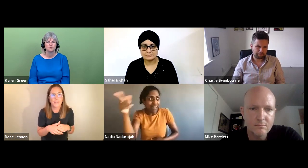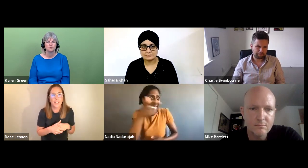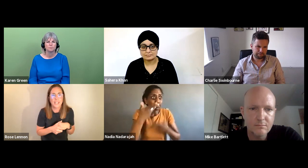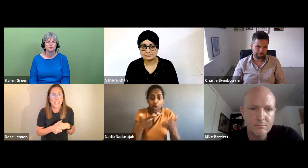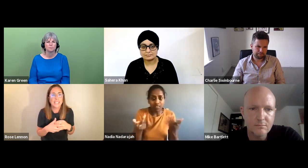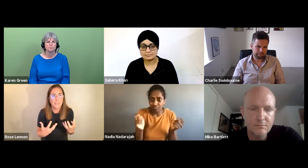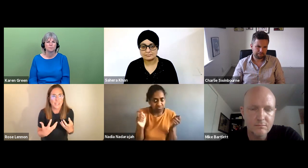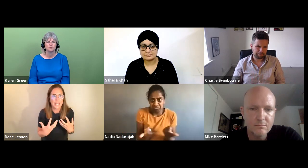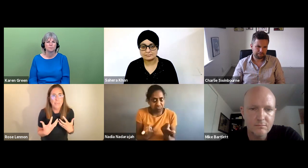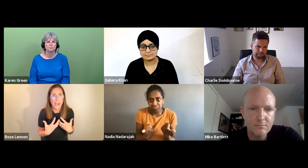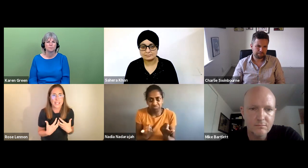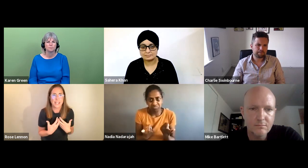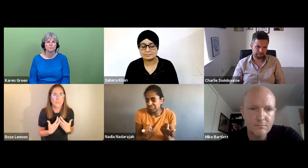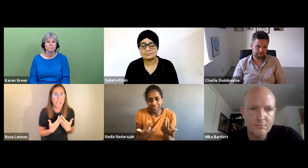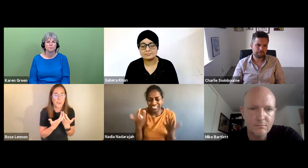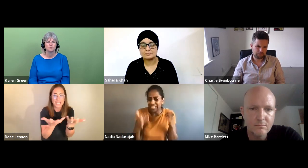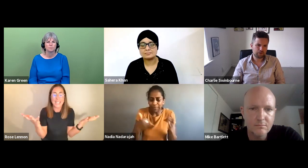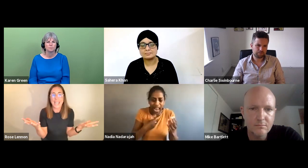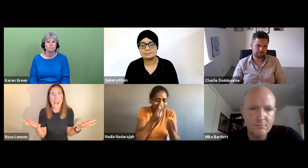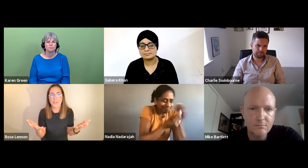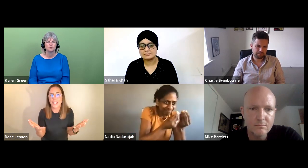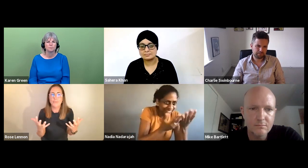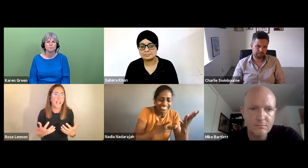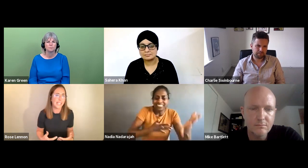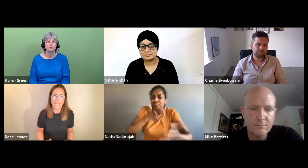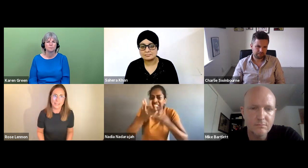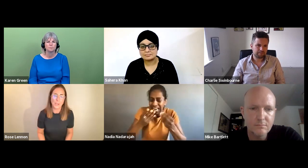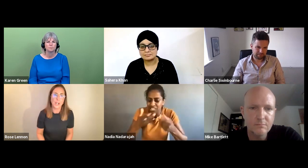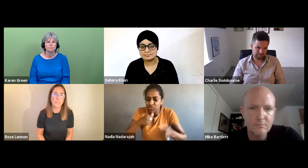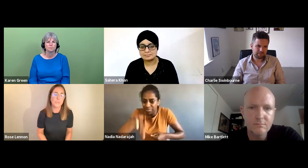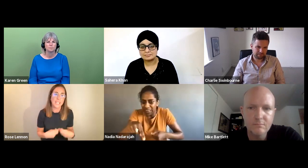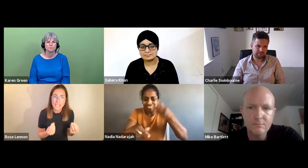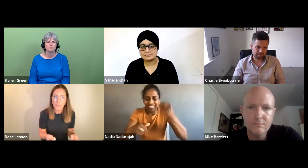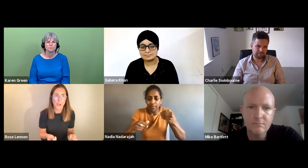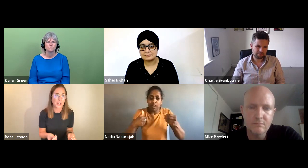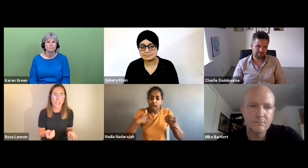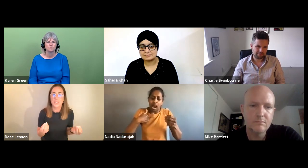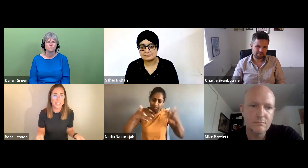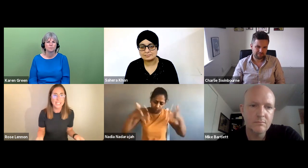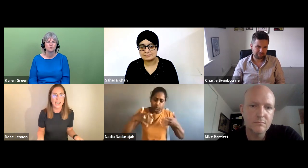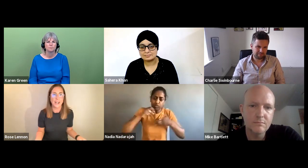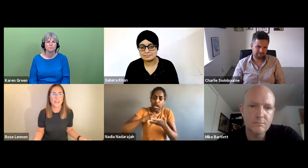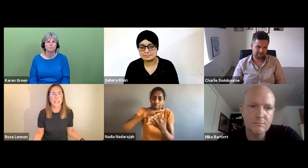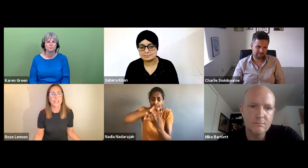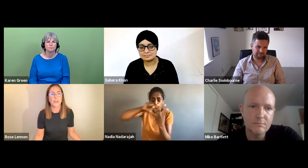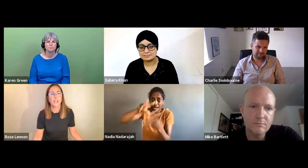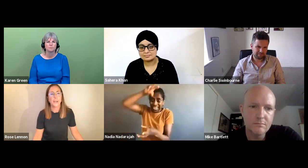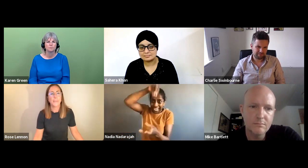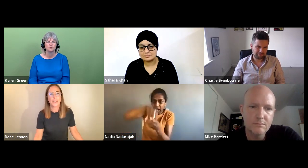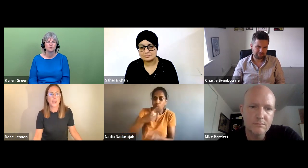have significant impacts. And when do I see that out there? Rarely. When I'm presenting my work, I don't see that out there. So,